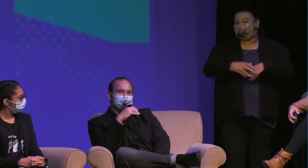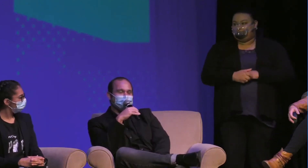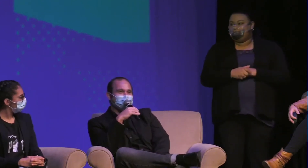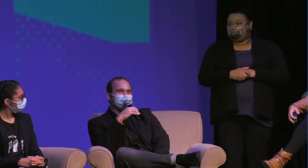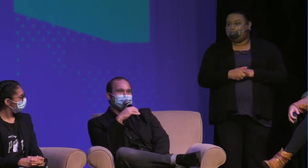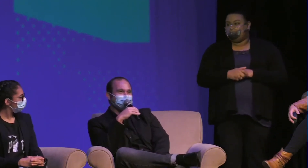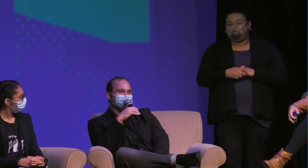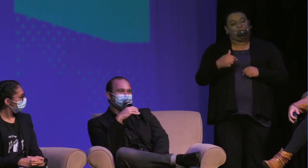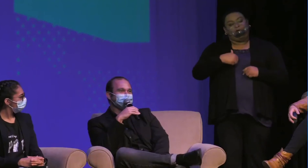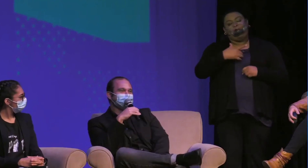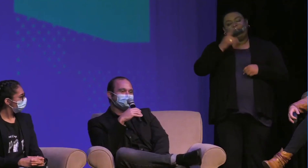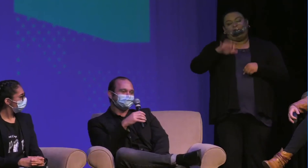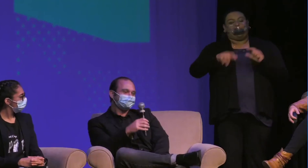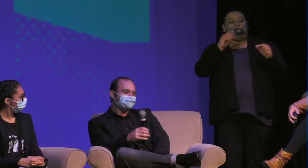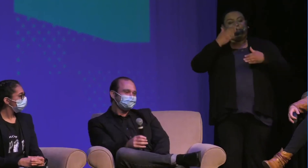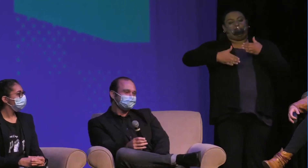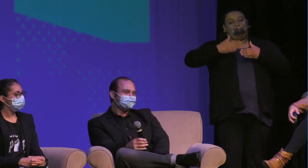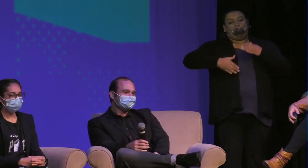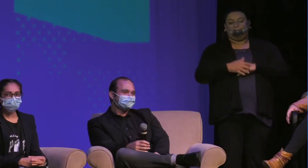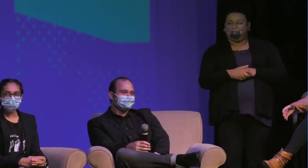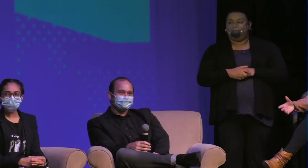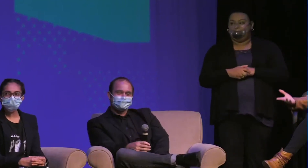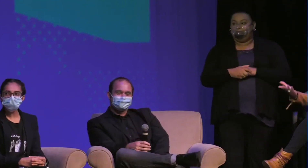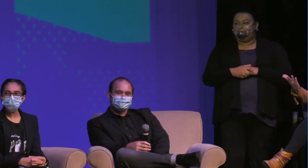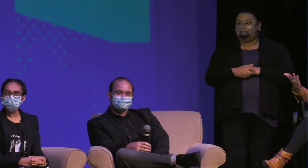I really liked how it